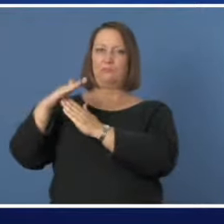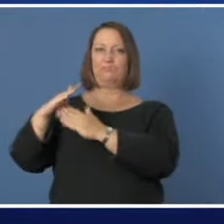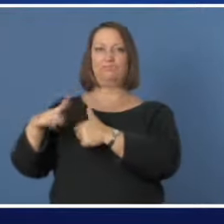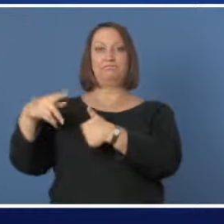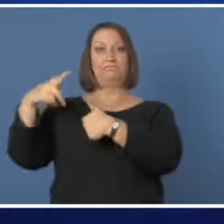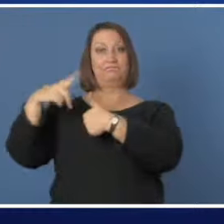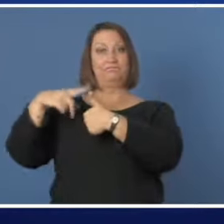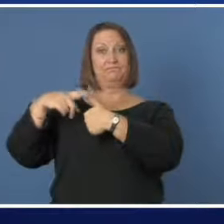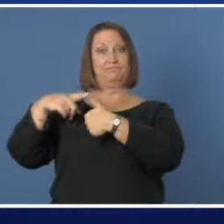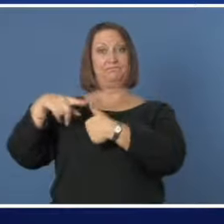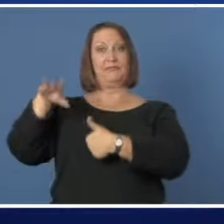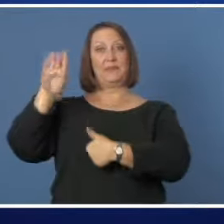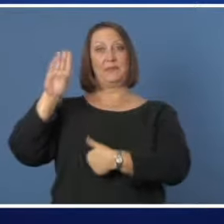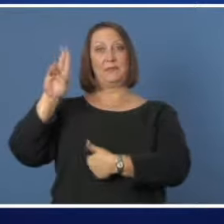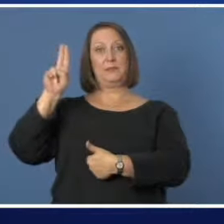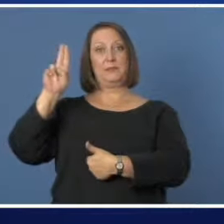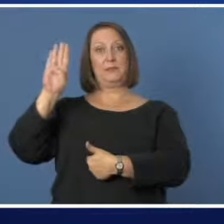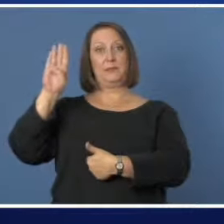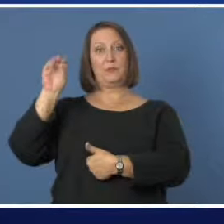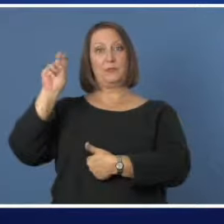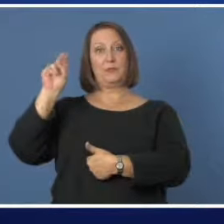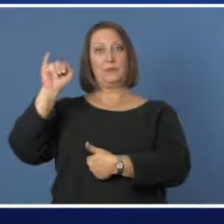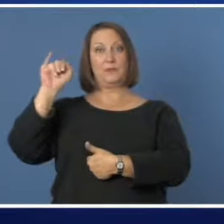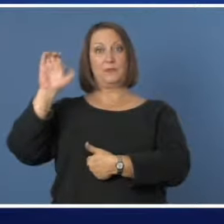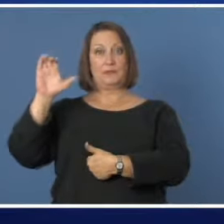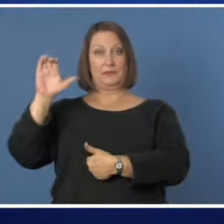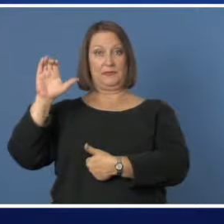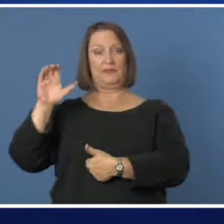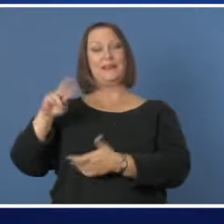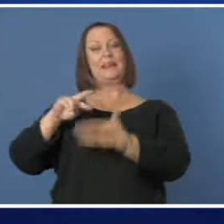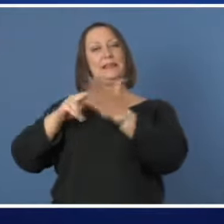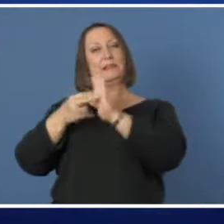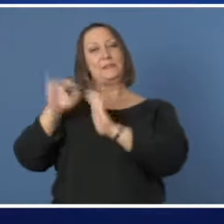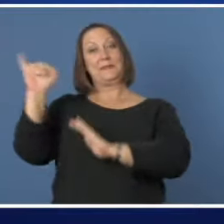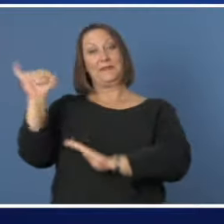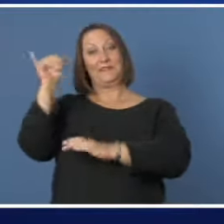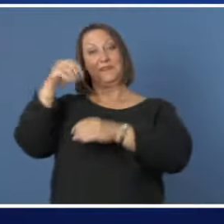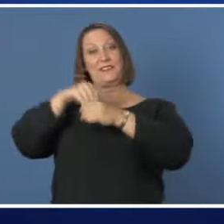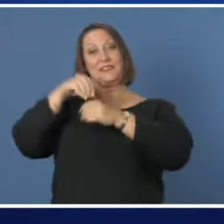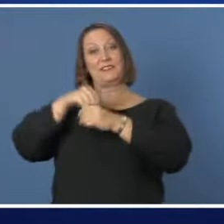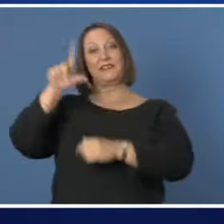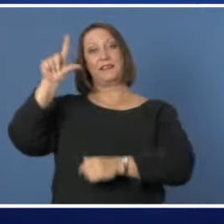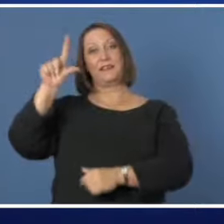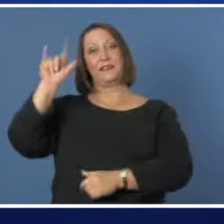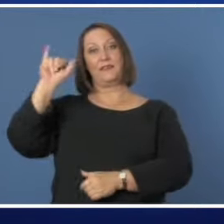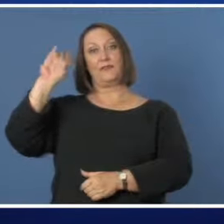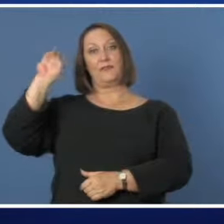bubonic plague, an infection of the lymph nodes.